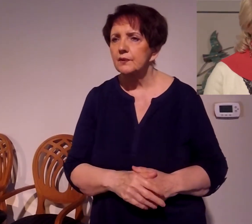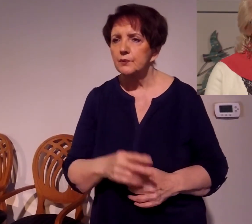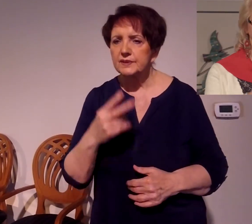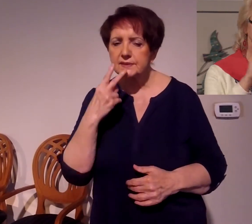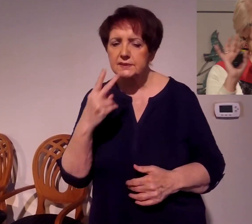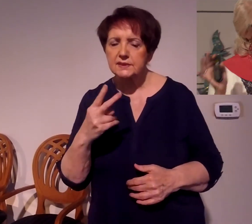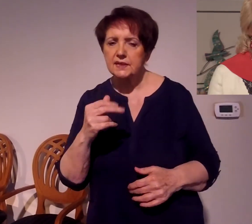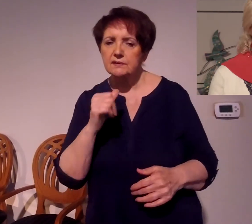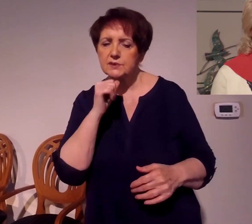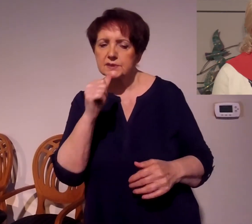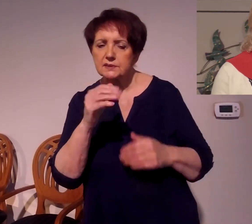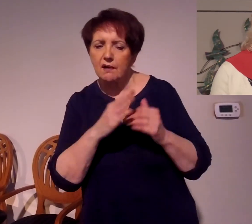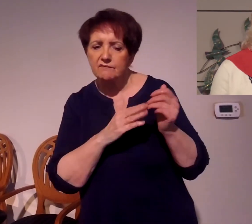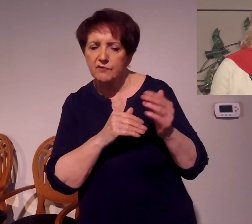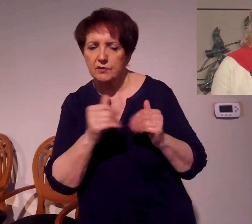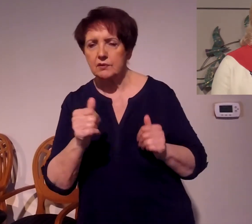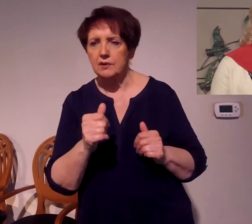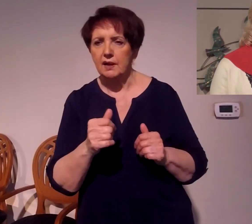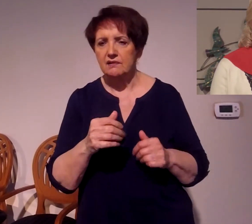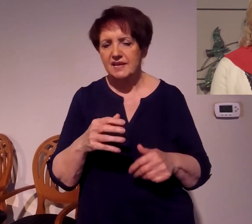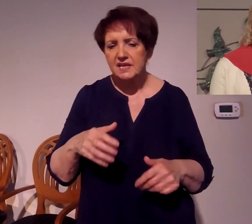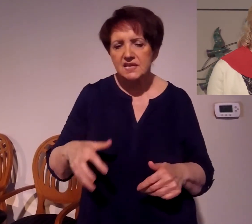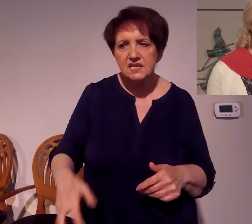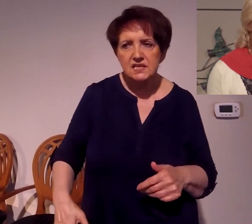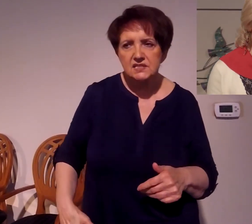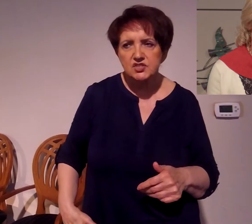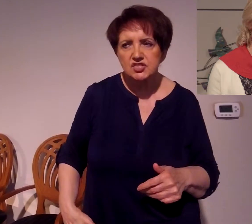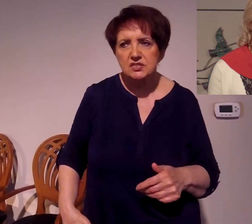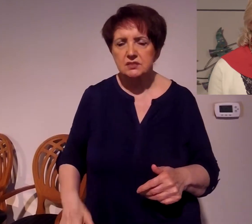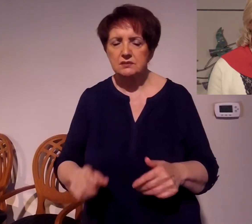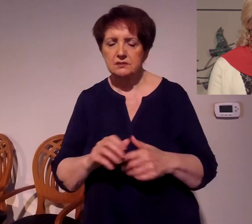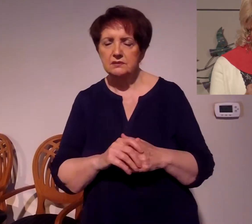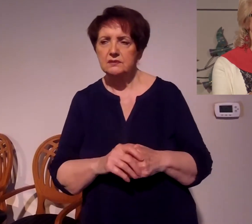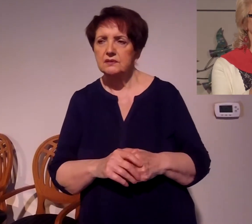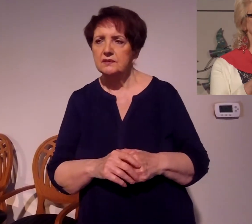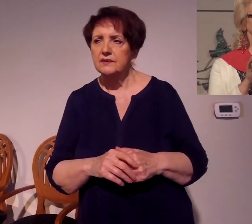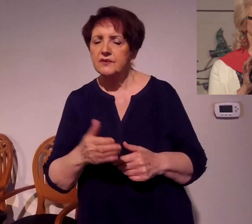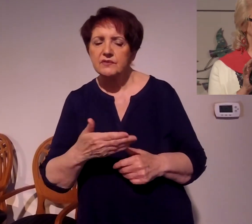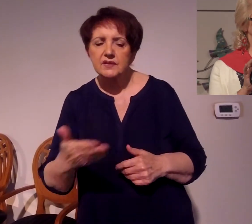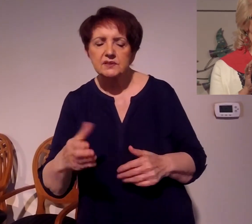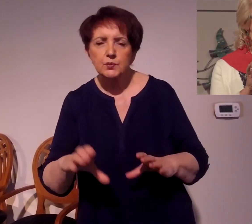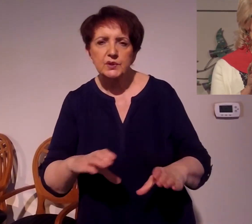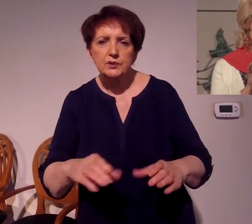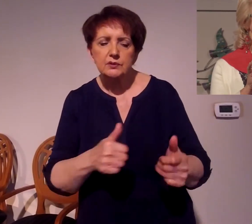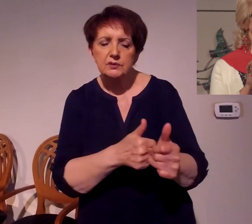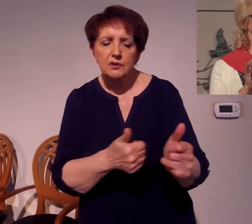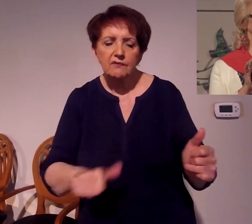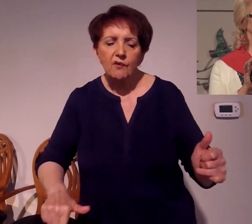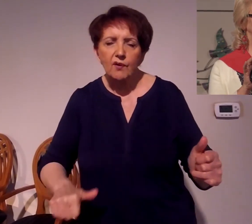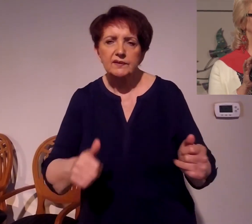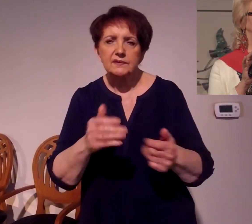uncomfort and all the stuff that we do to get away from the silence, that awareness